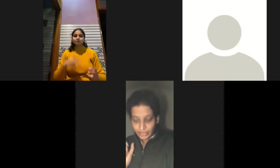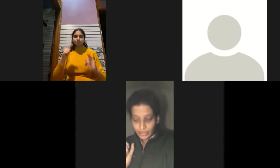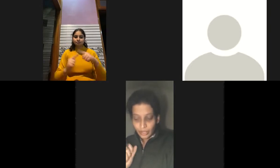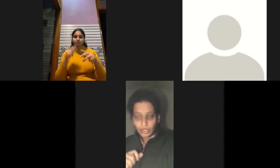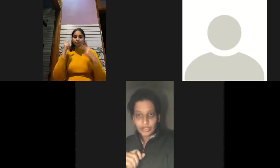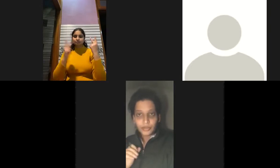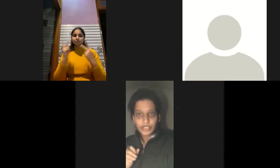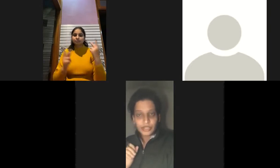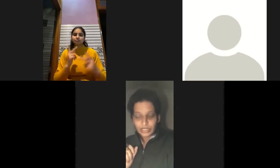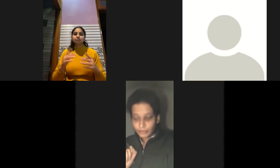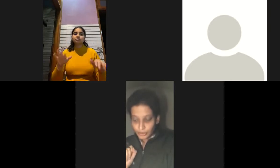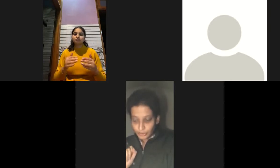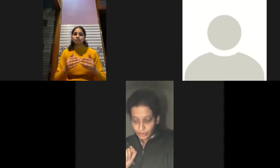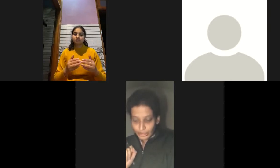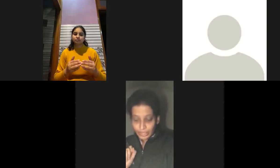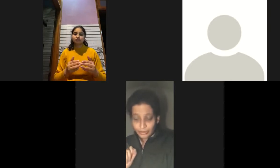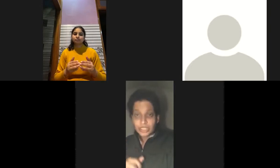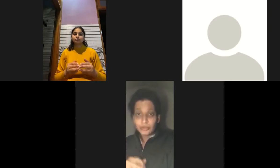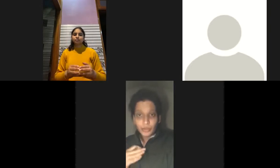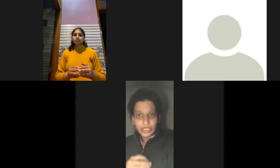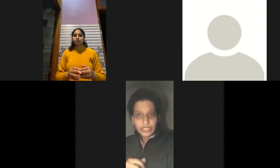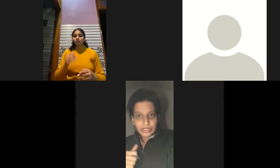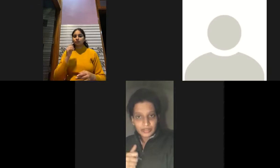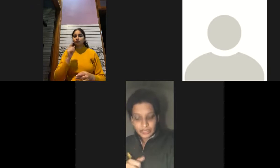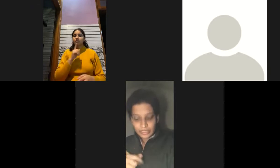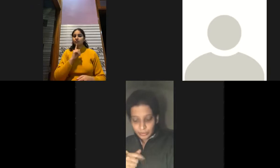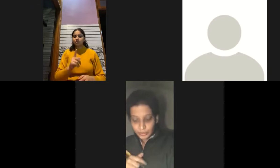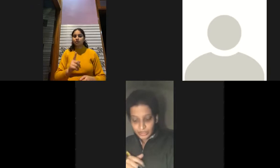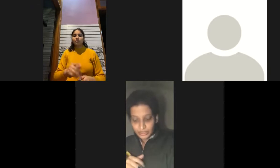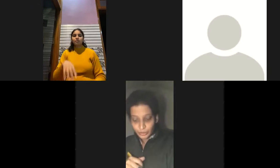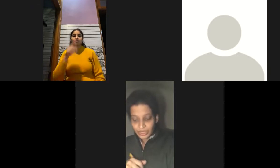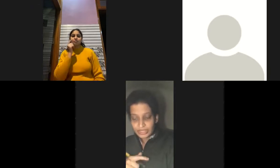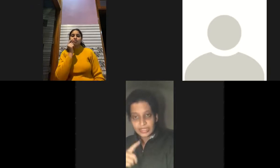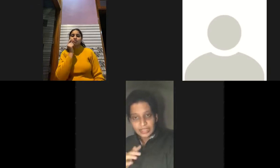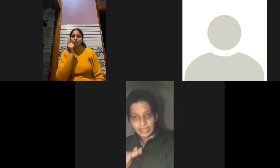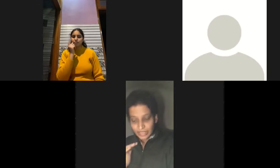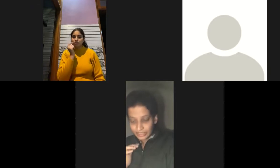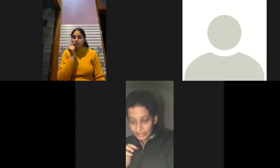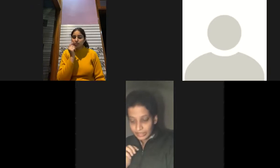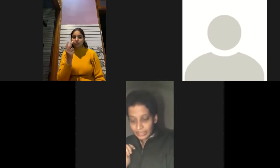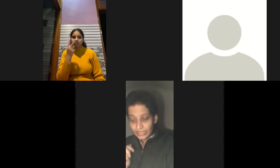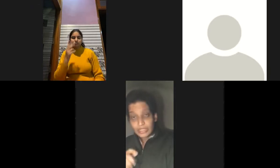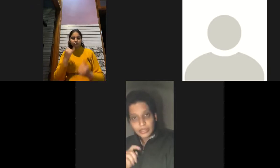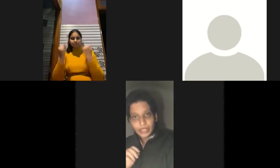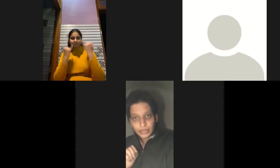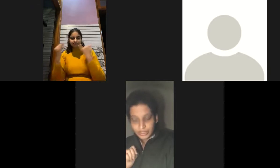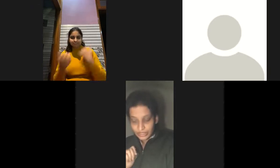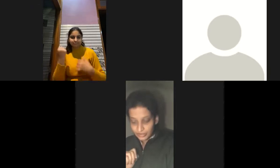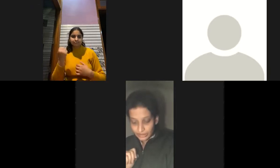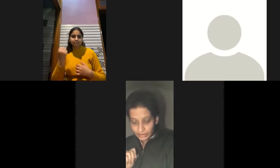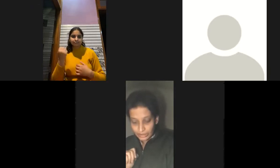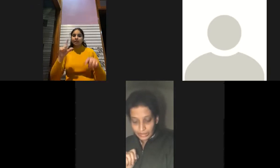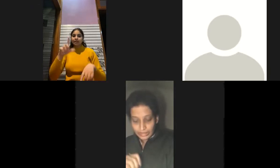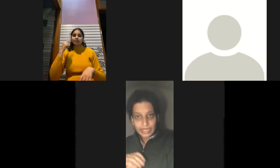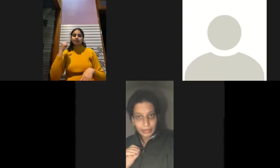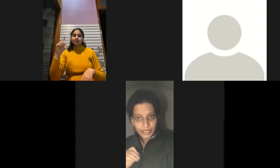gentleman on a voyage to seek a fortune. But the moment he discovers the Lilliputians with their 6-inch heights, he is the one with the